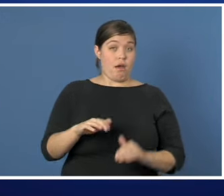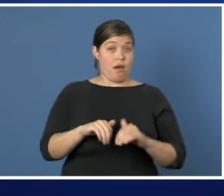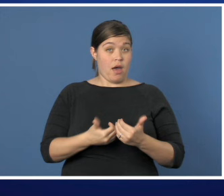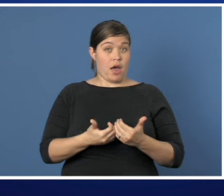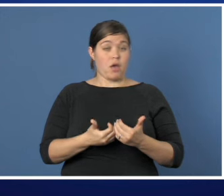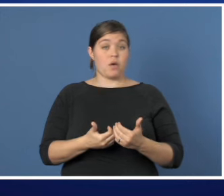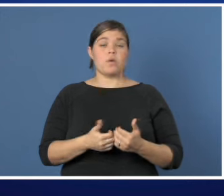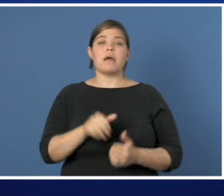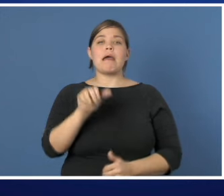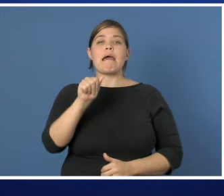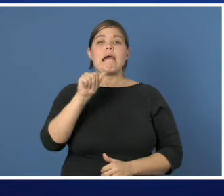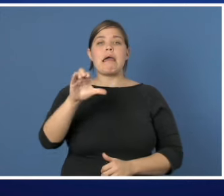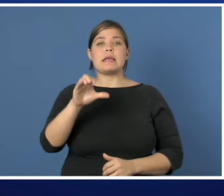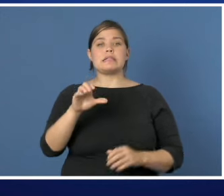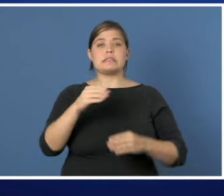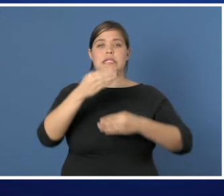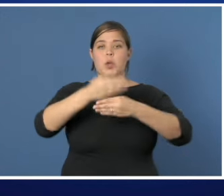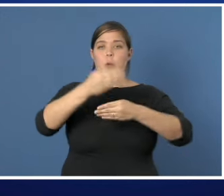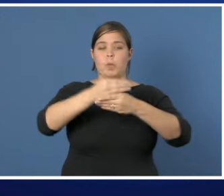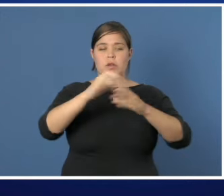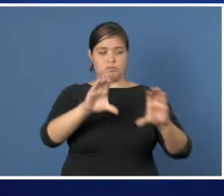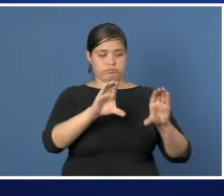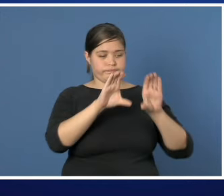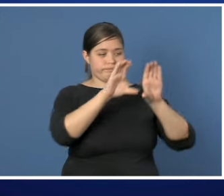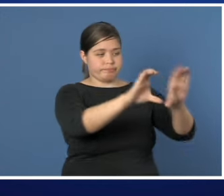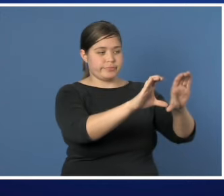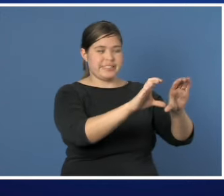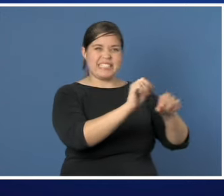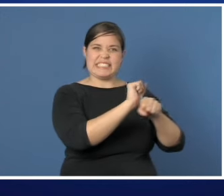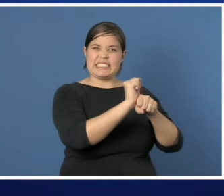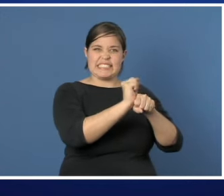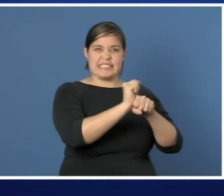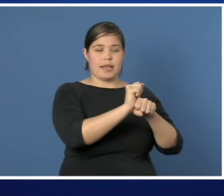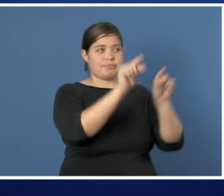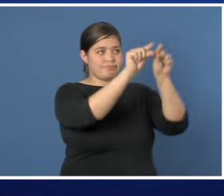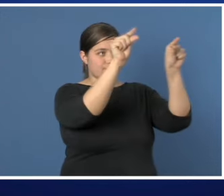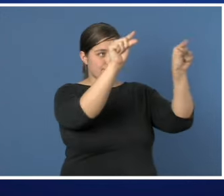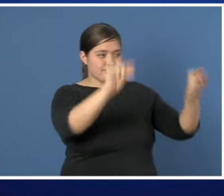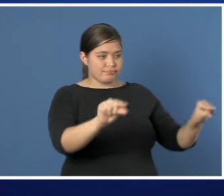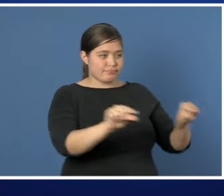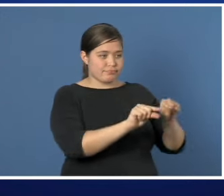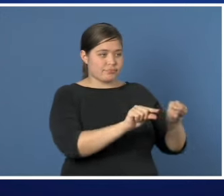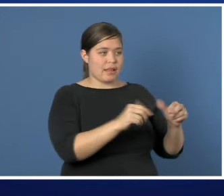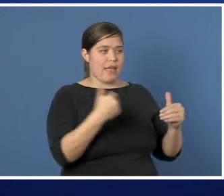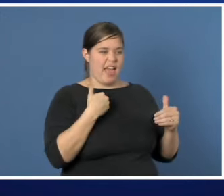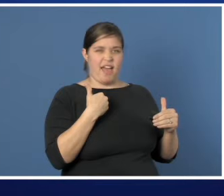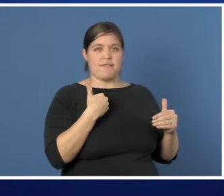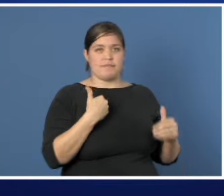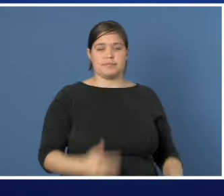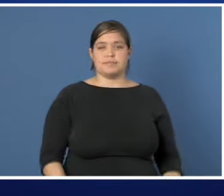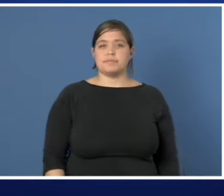install window air conditioners snugly. Insulate if necessary.